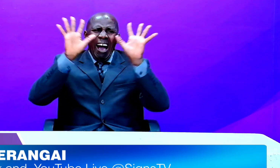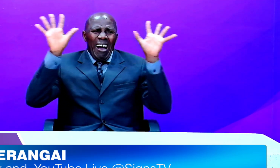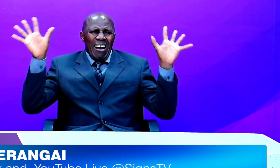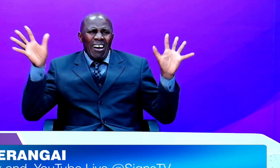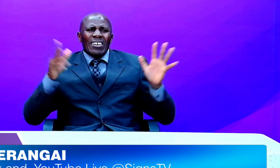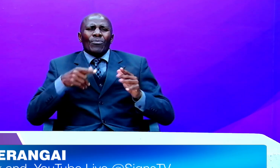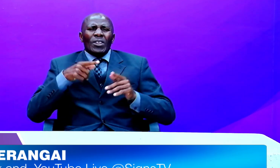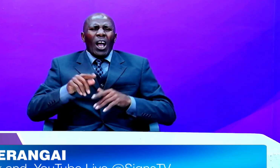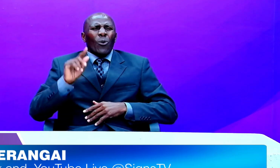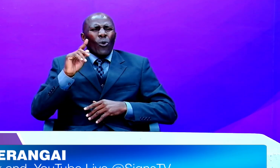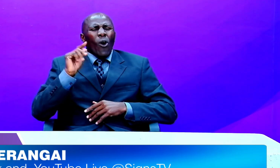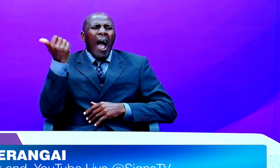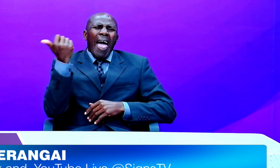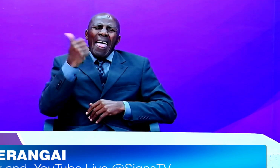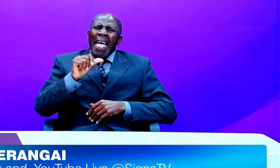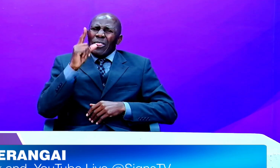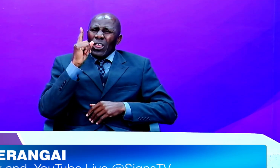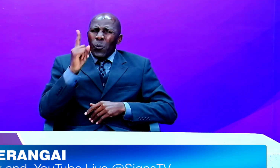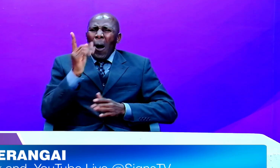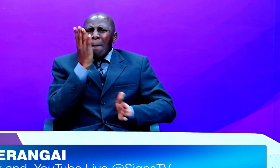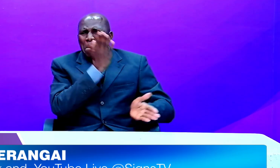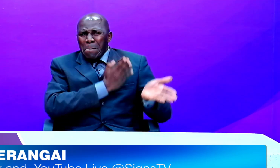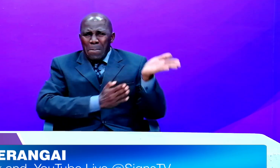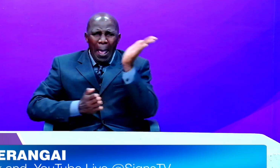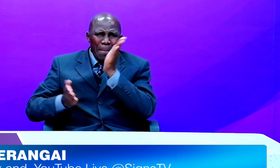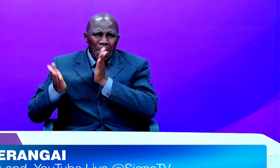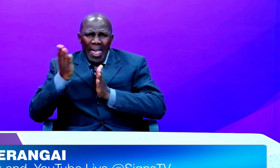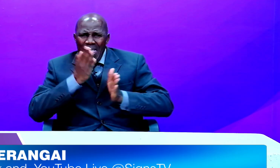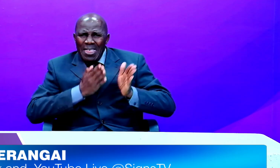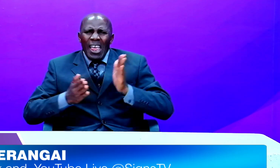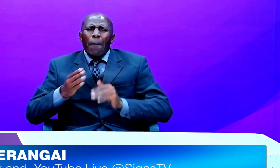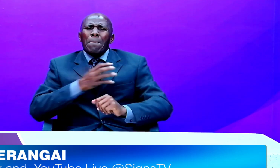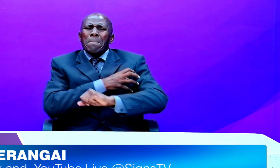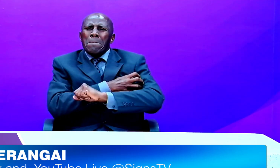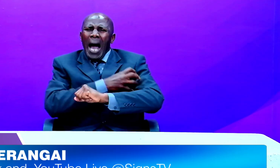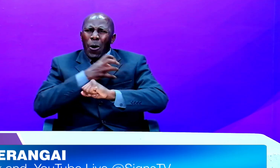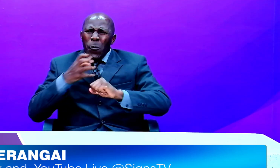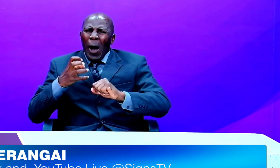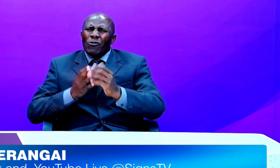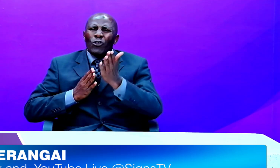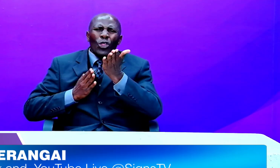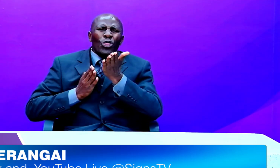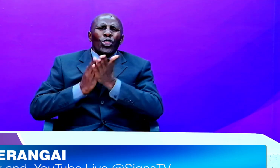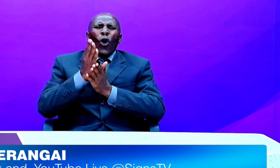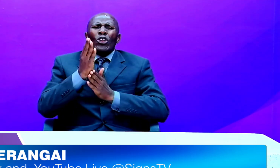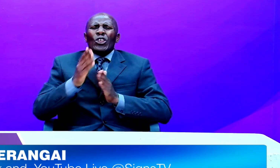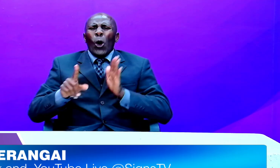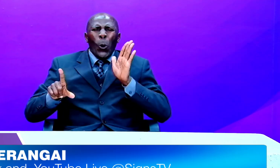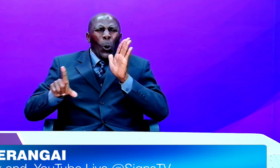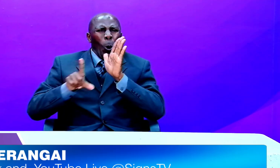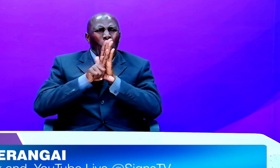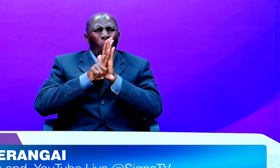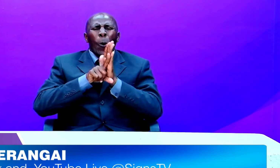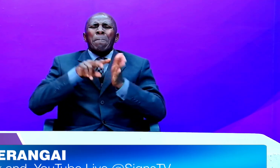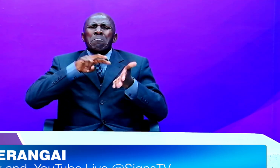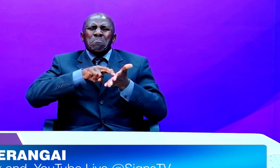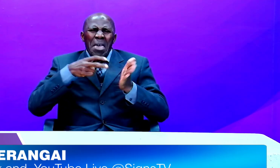The accusation follows President William Ruto's July 9th pledge to decisively deal with